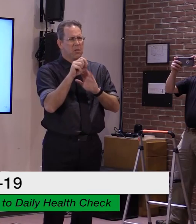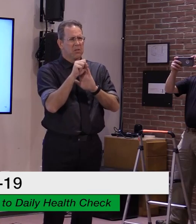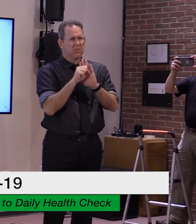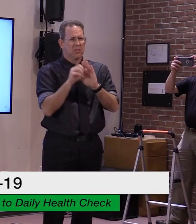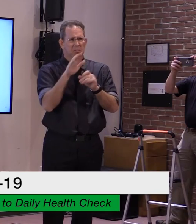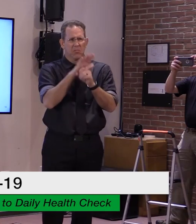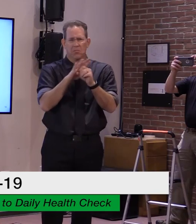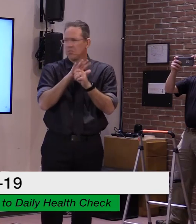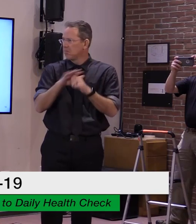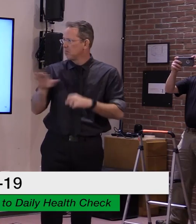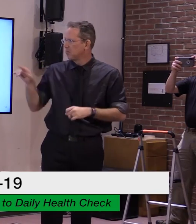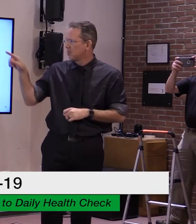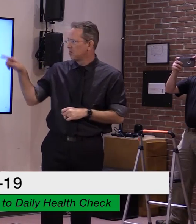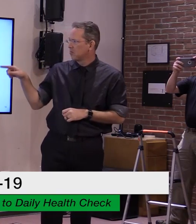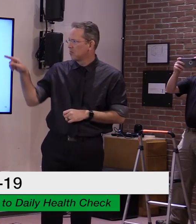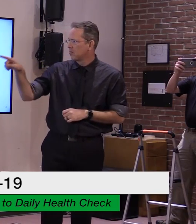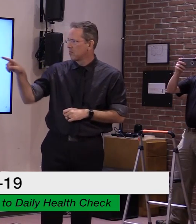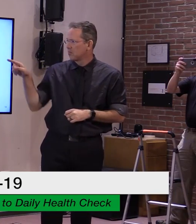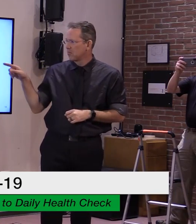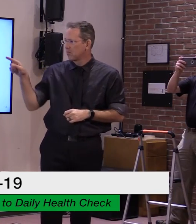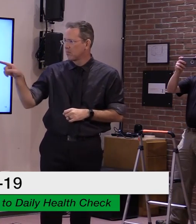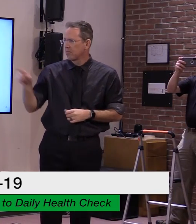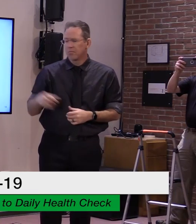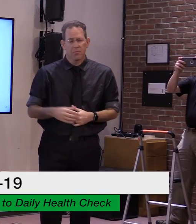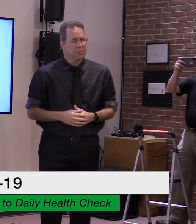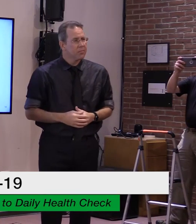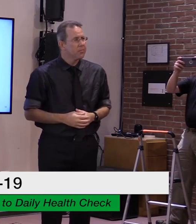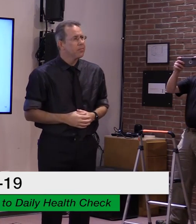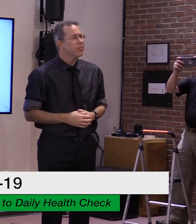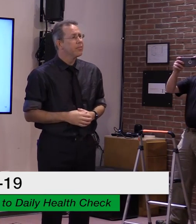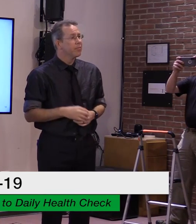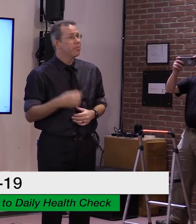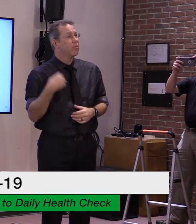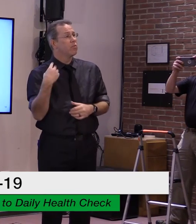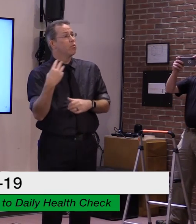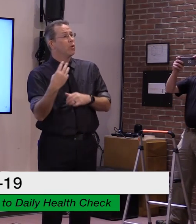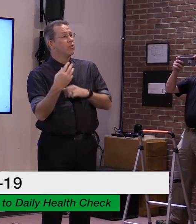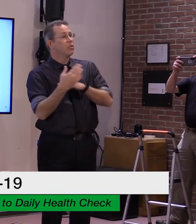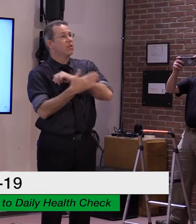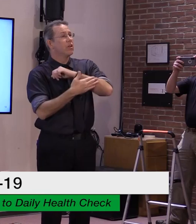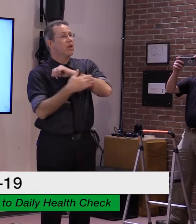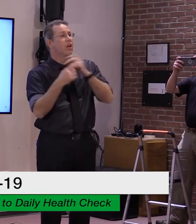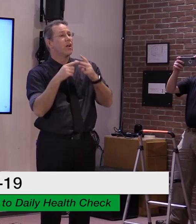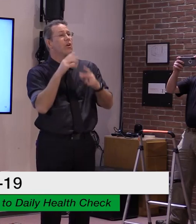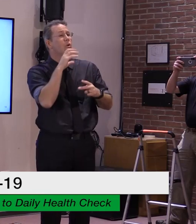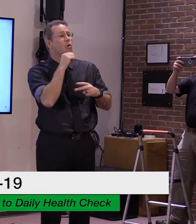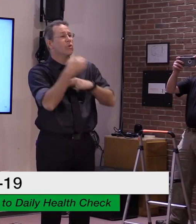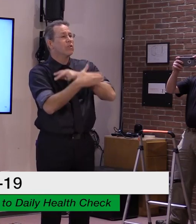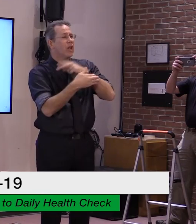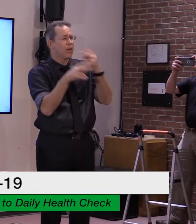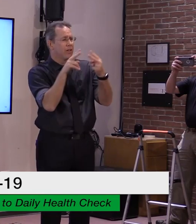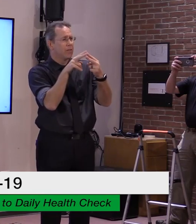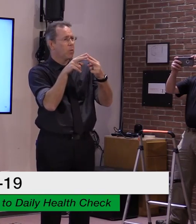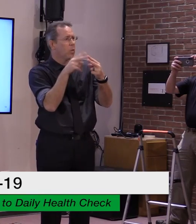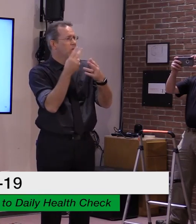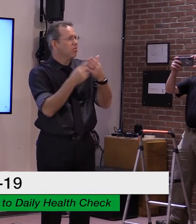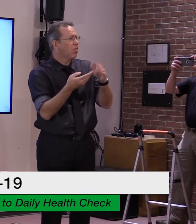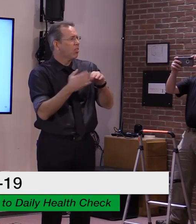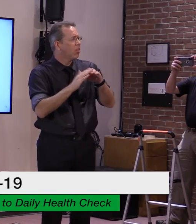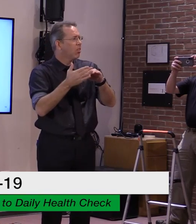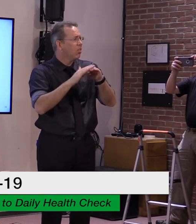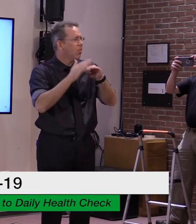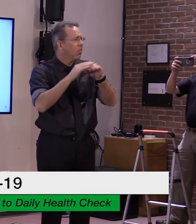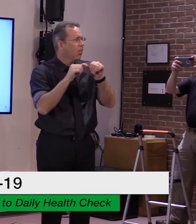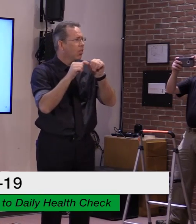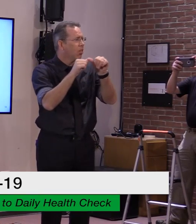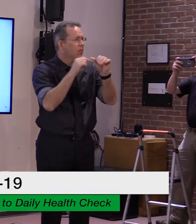first time we see sustained growth in washington county and in orange county oftentimes when we do these maps you see cases move around the